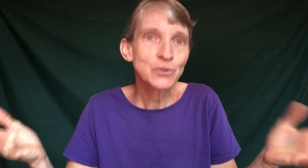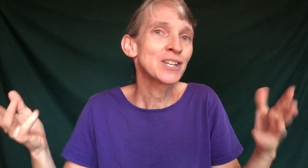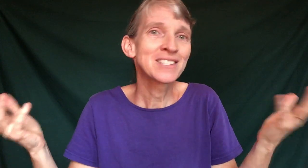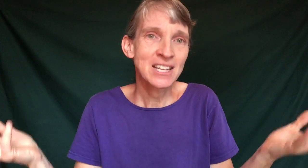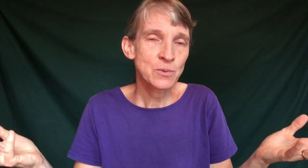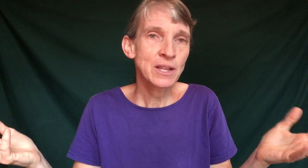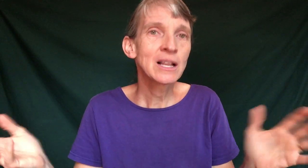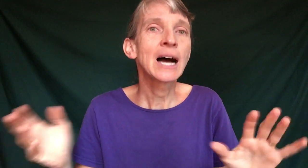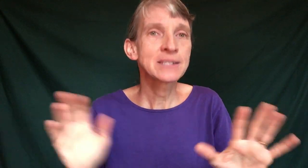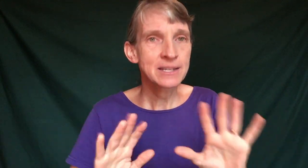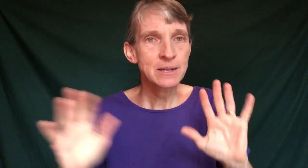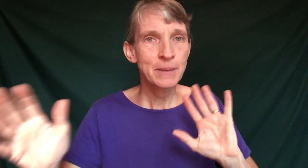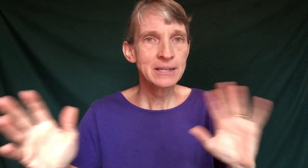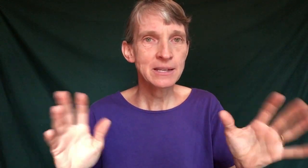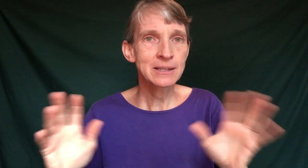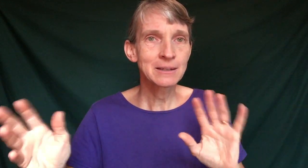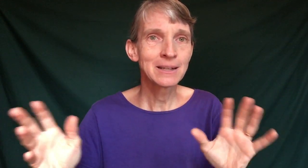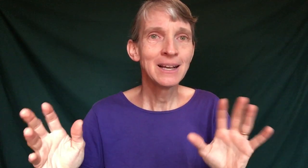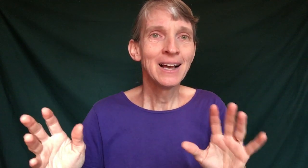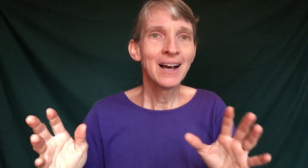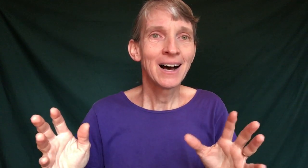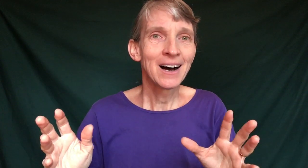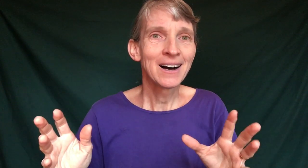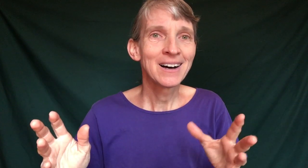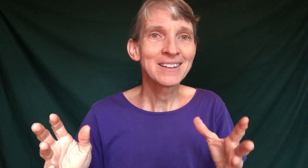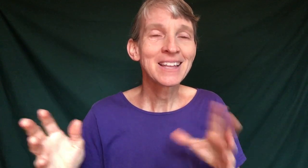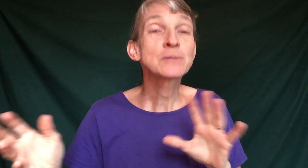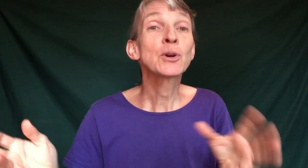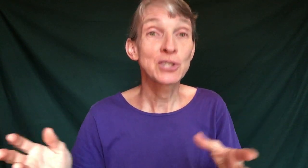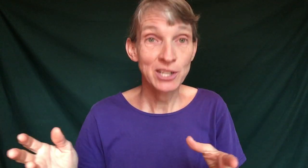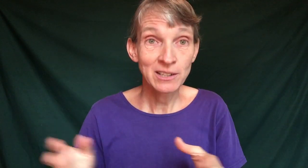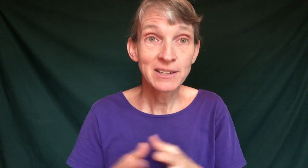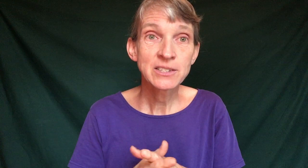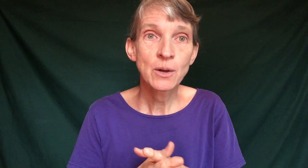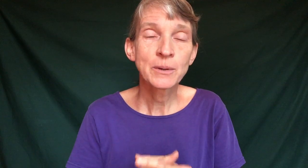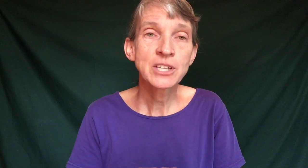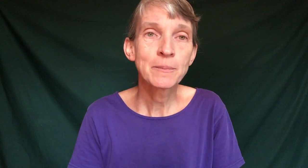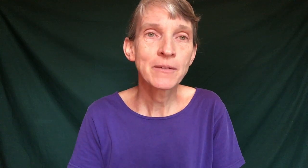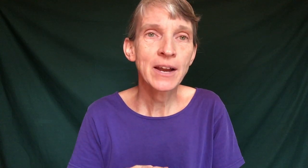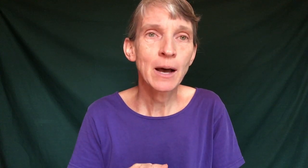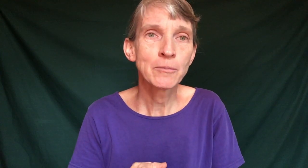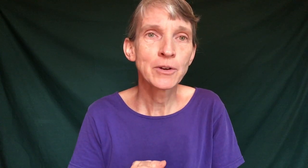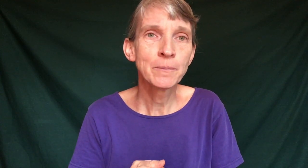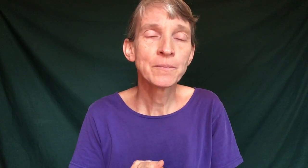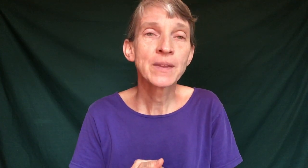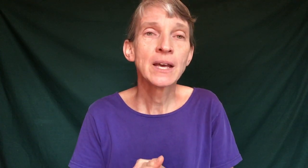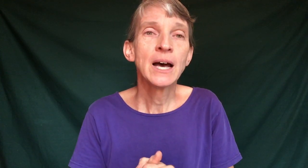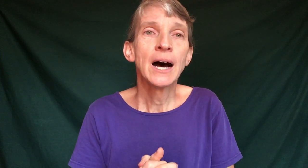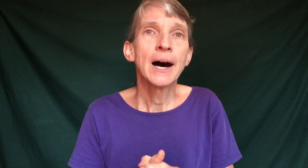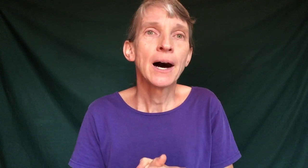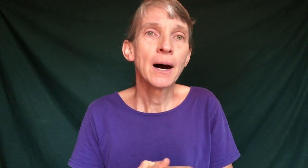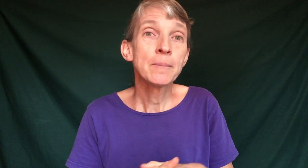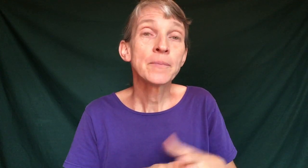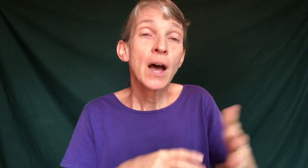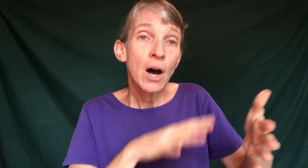says. That's what the clock says. It makes it a little less personal, so which can be very helpful.